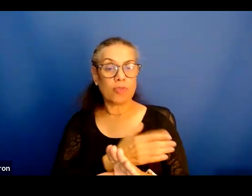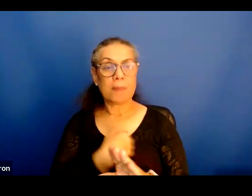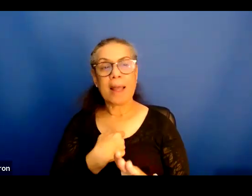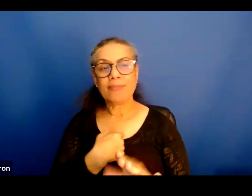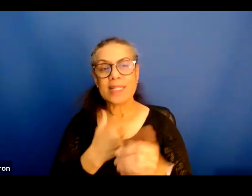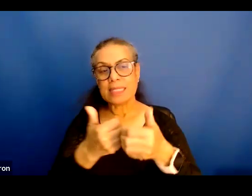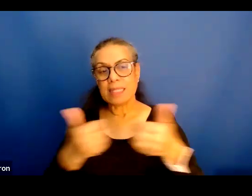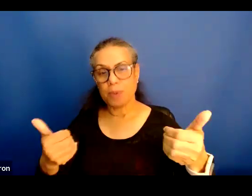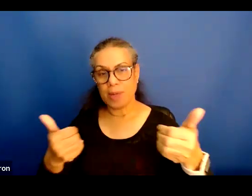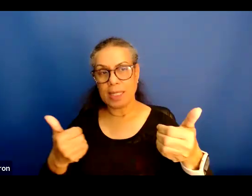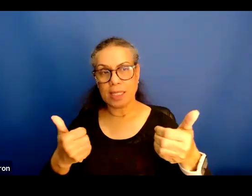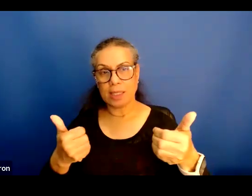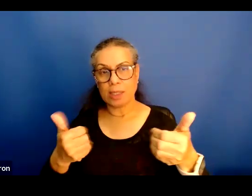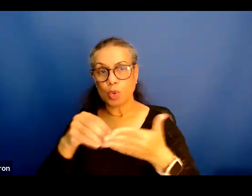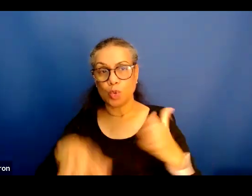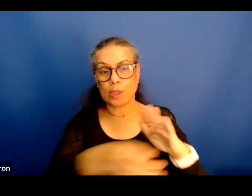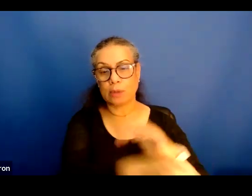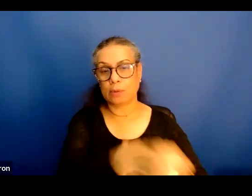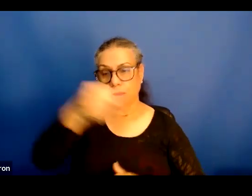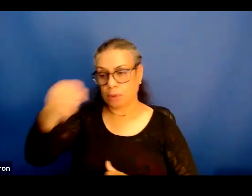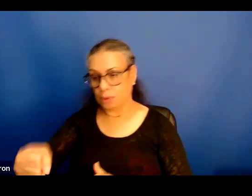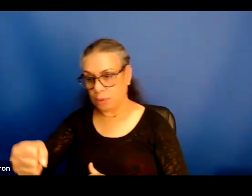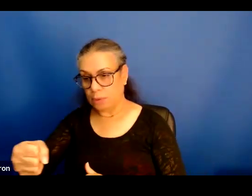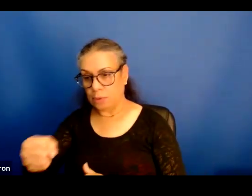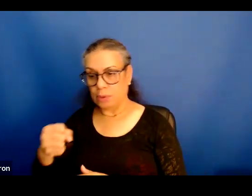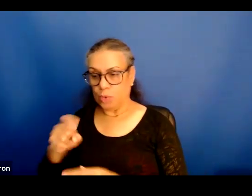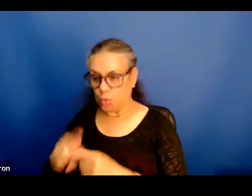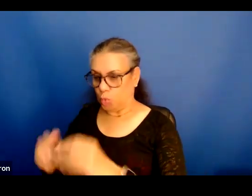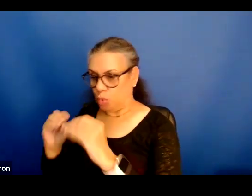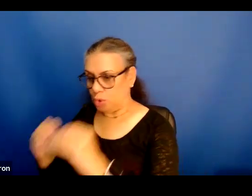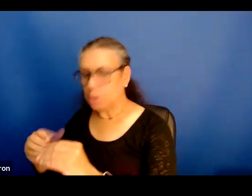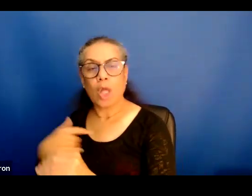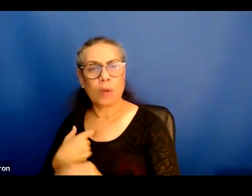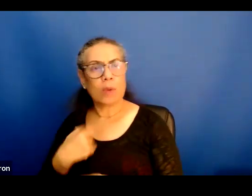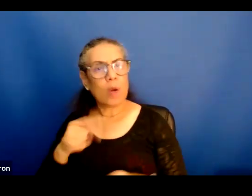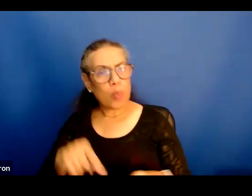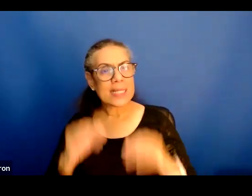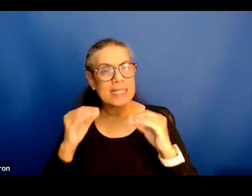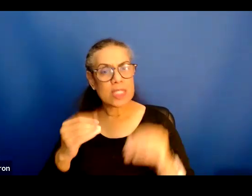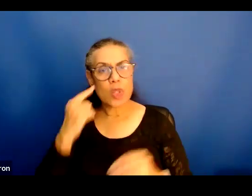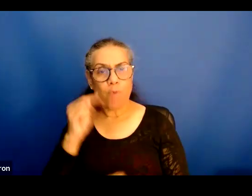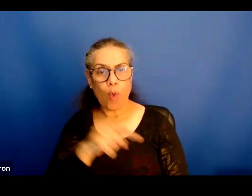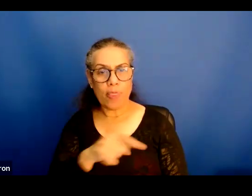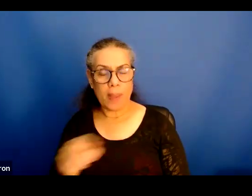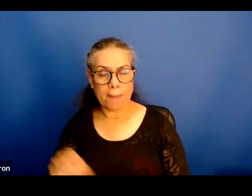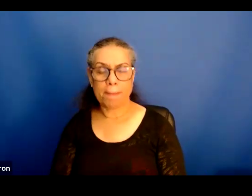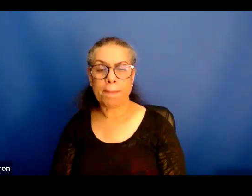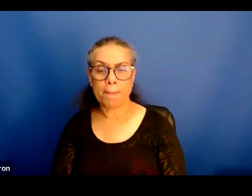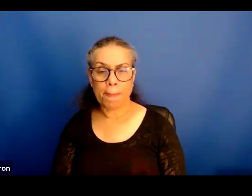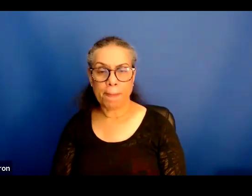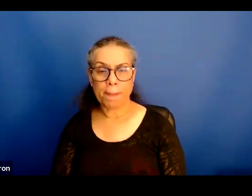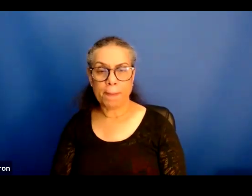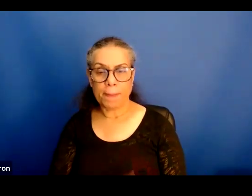learning to situating students for learning. This shift has required us to rethink not only our instructional